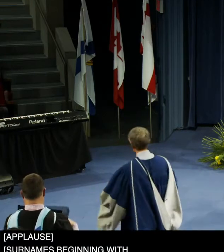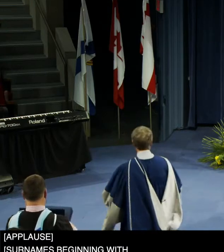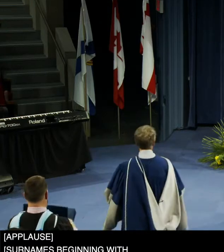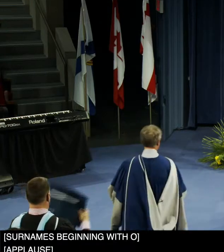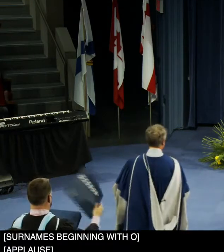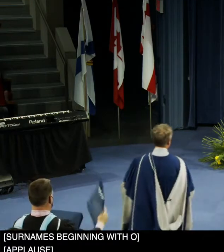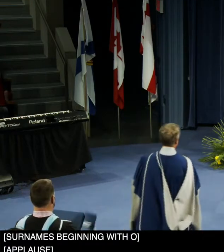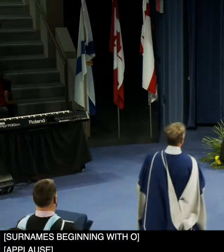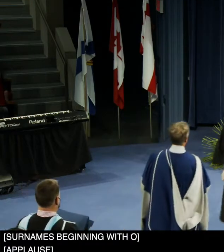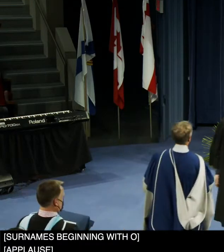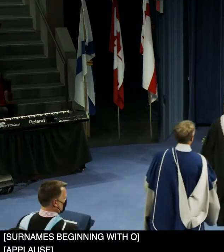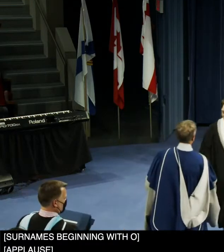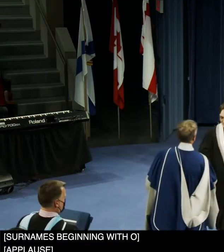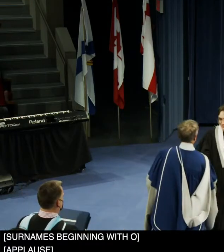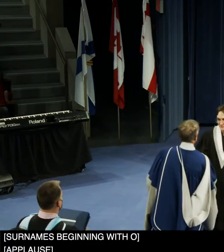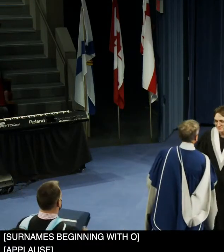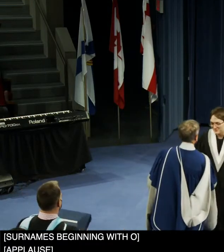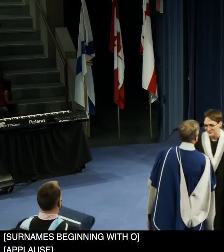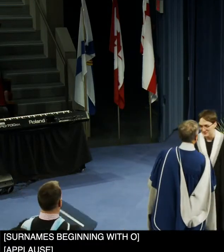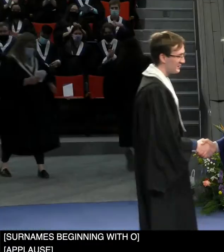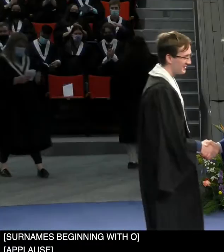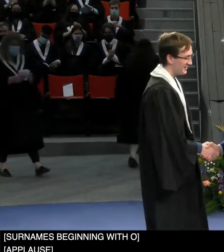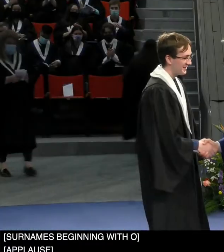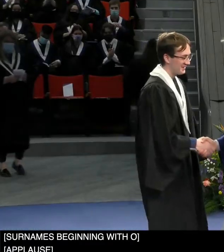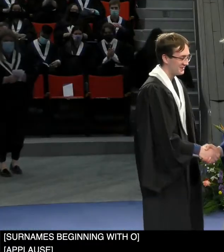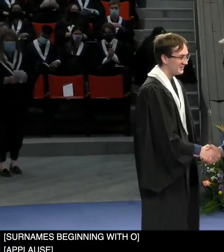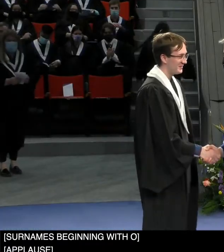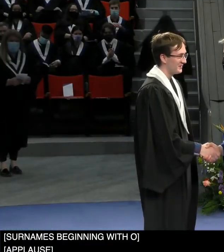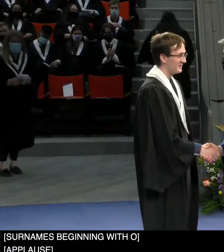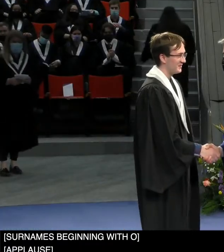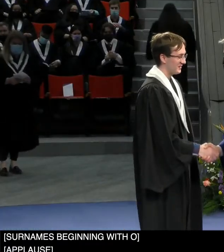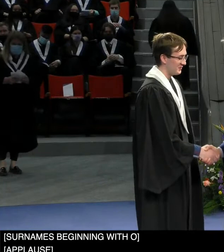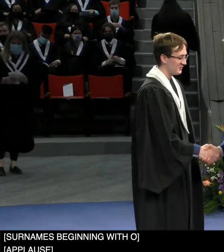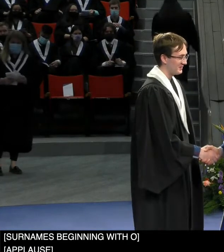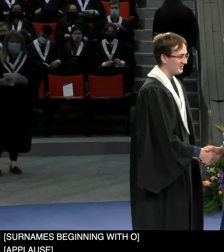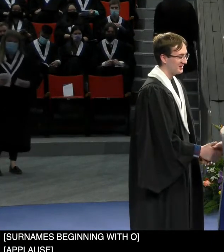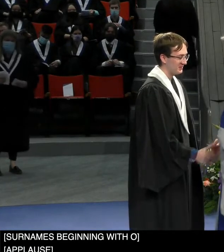Mr. President, the graduates for the Diploma in Civil Engineering Technology.